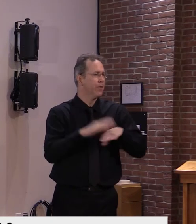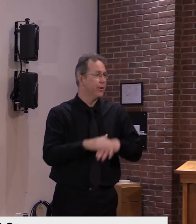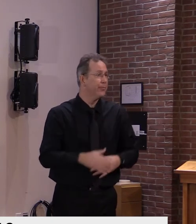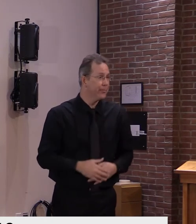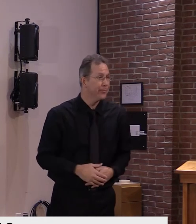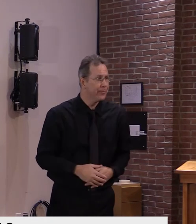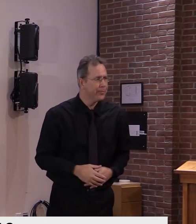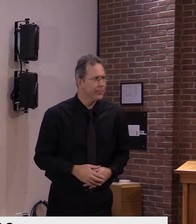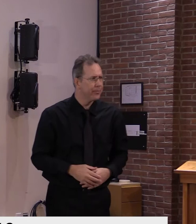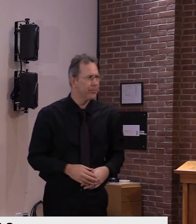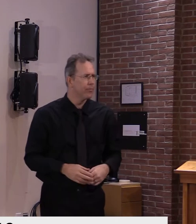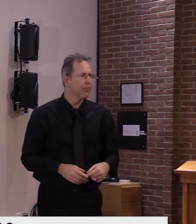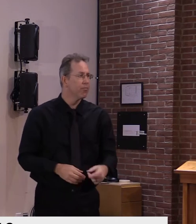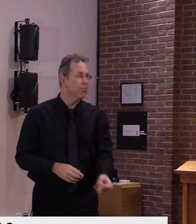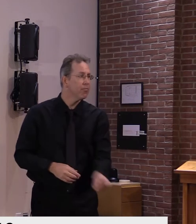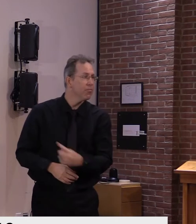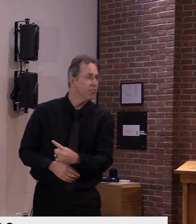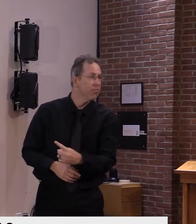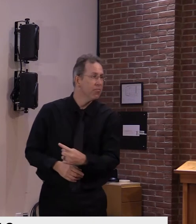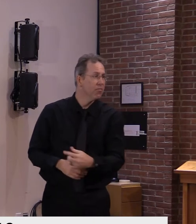of the electoral process?